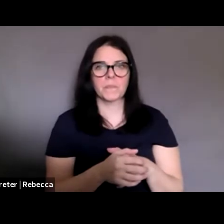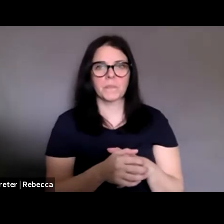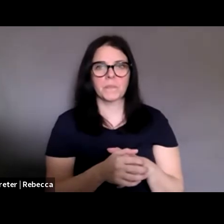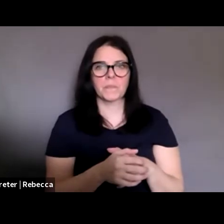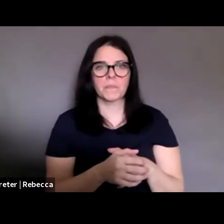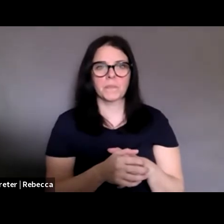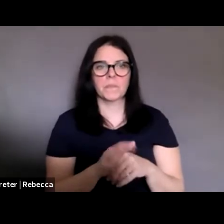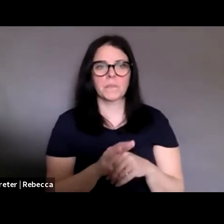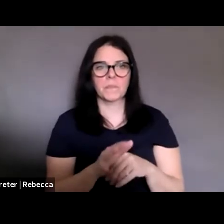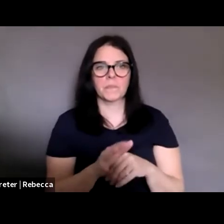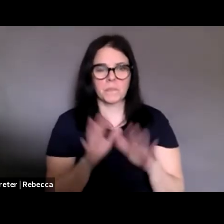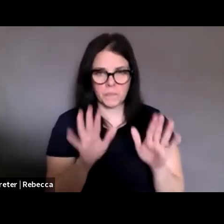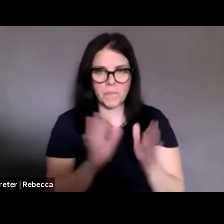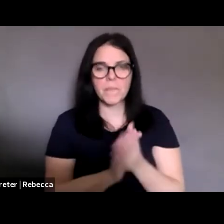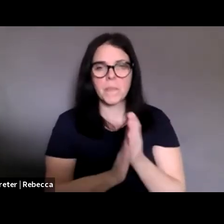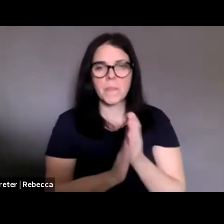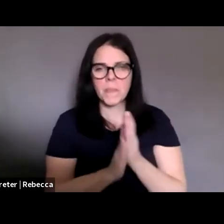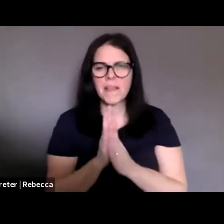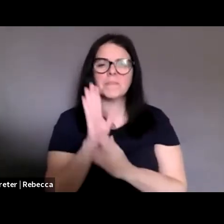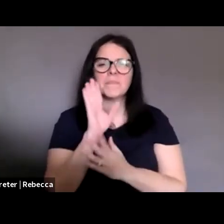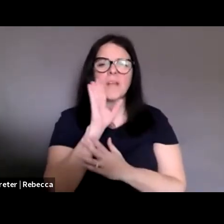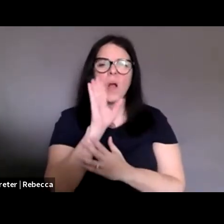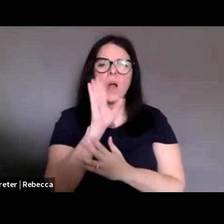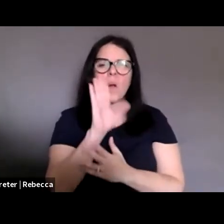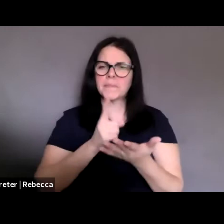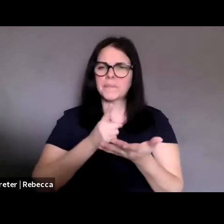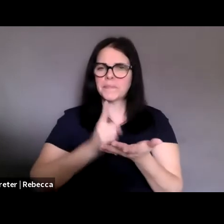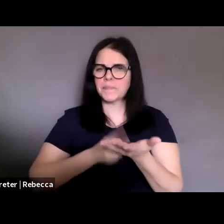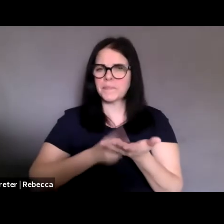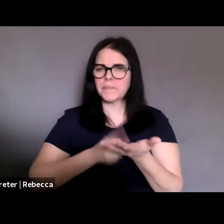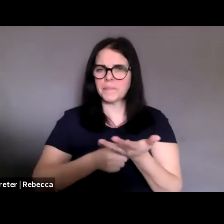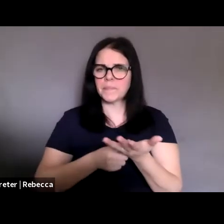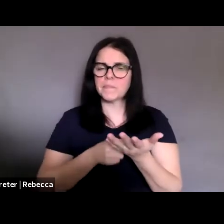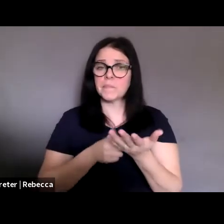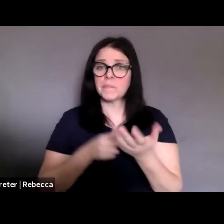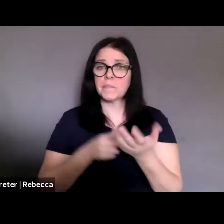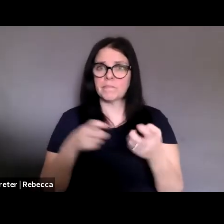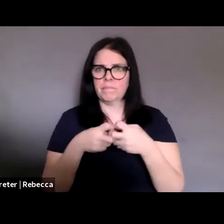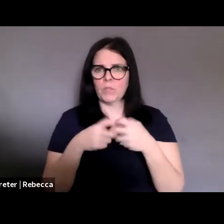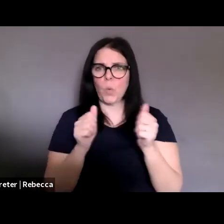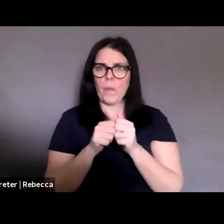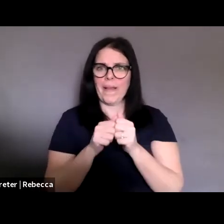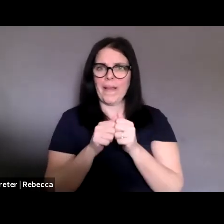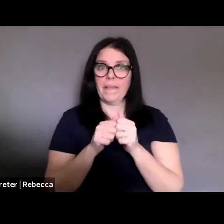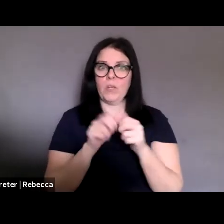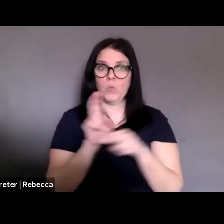I'll discuss the problem with the use of behavioral checklists in a few moments.